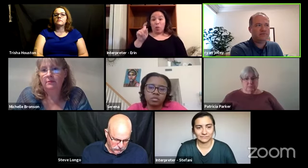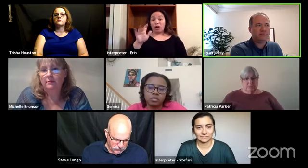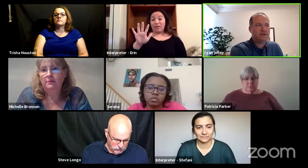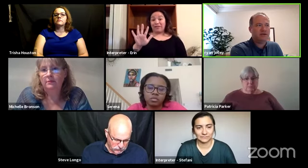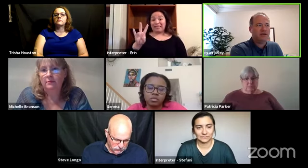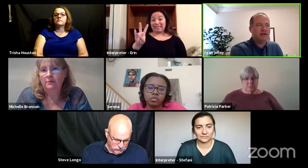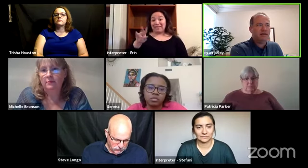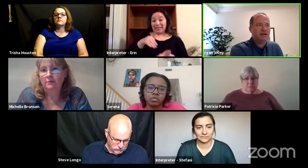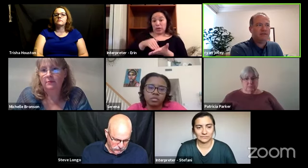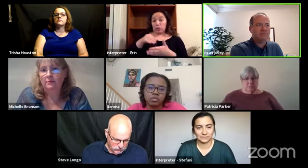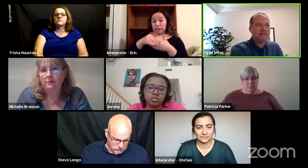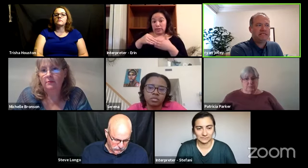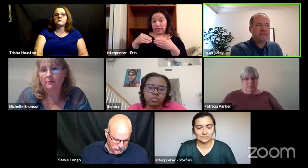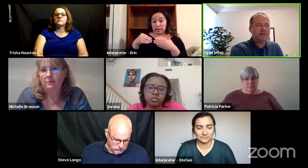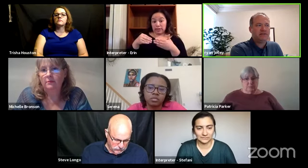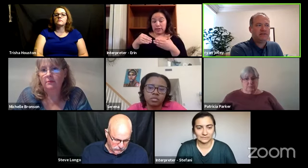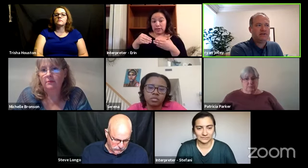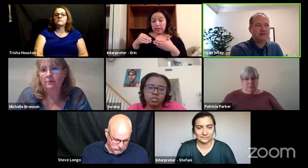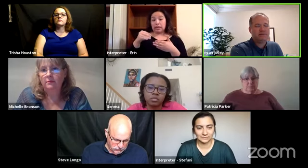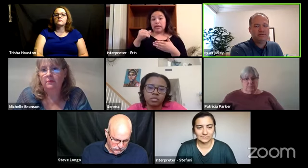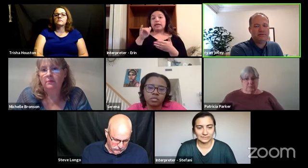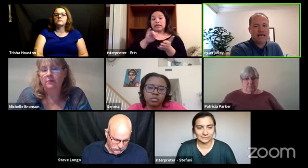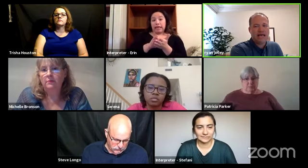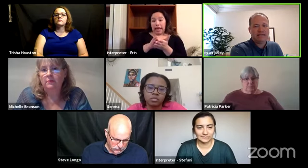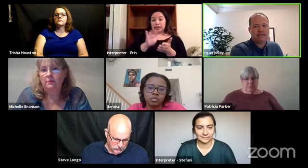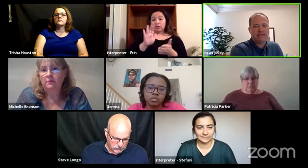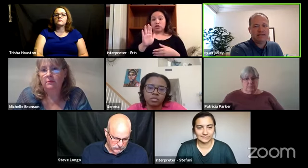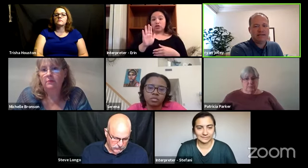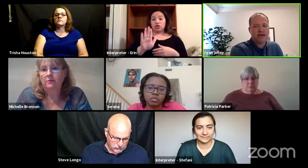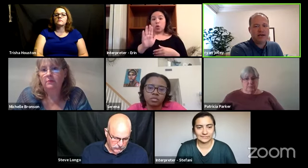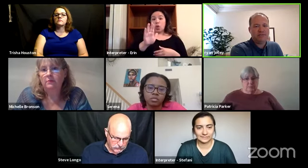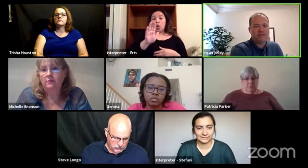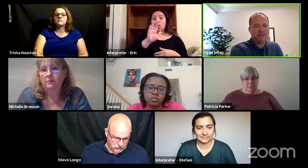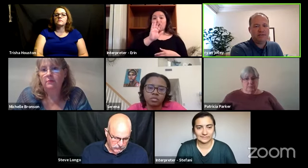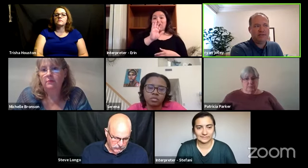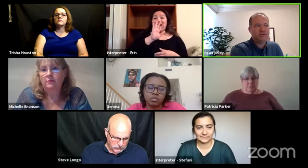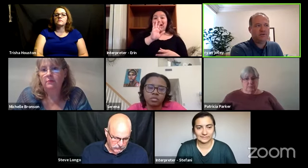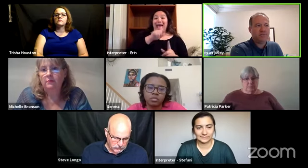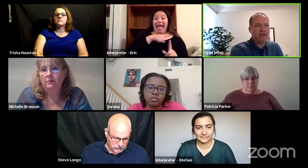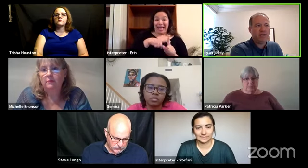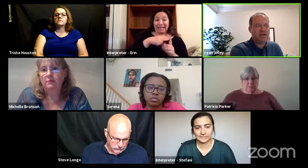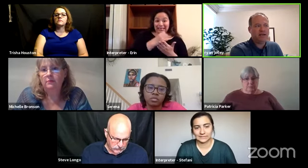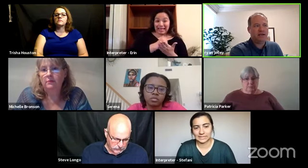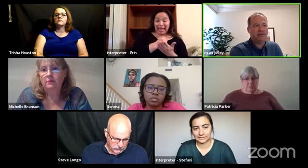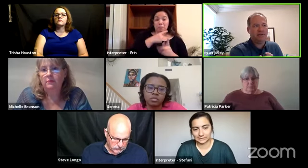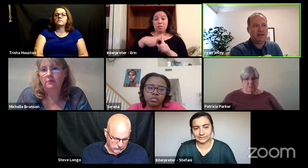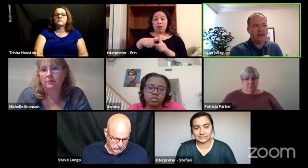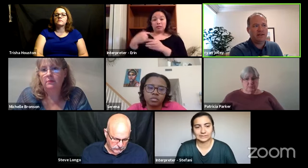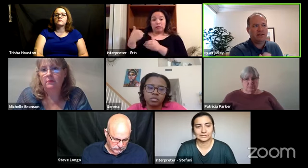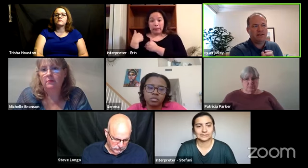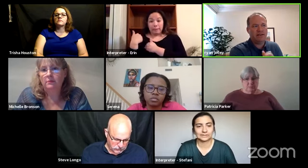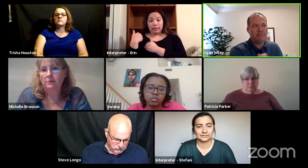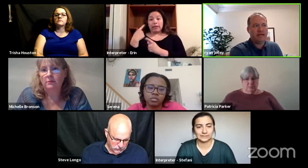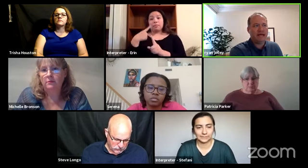$1,157,000. That's basically your assets less your liabilities. That's your remaining kind of net